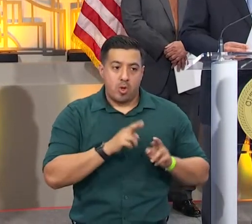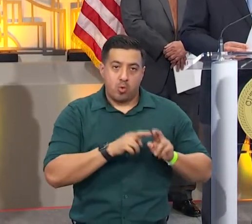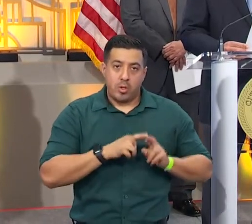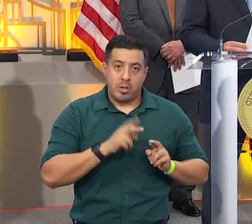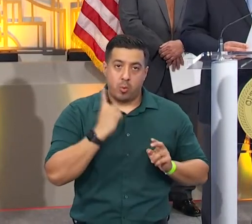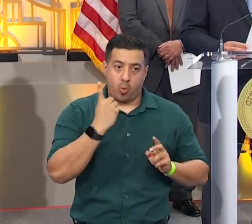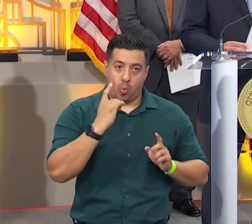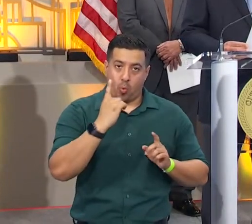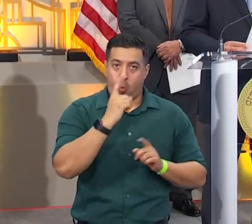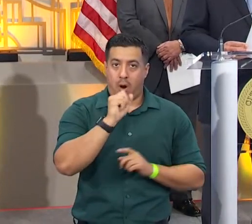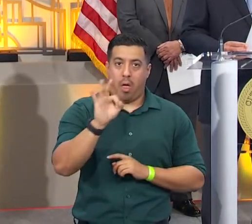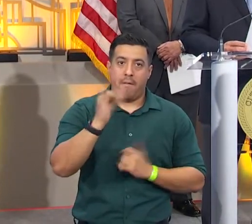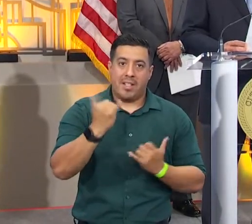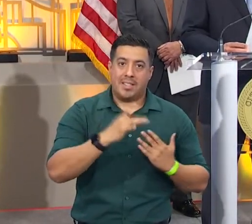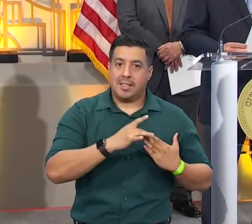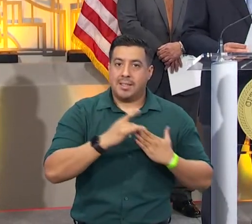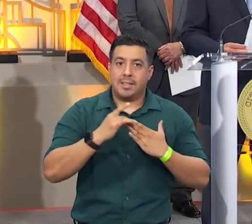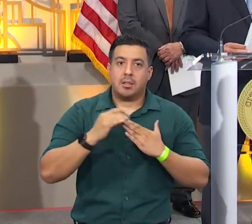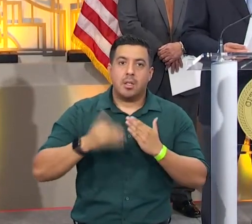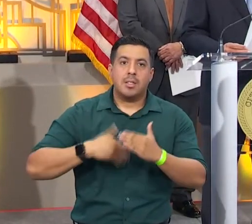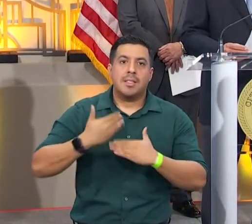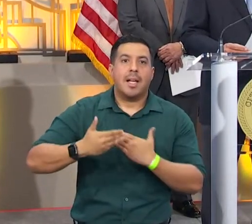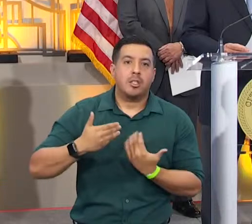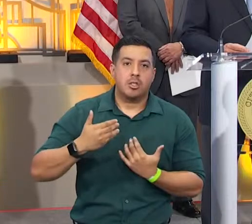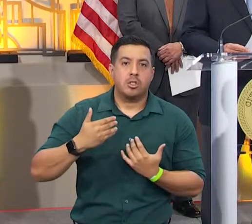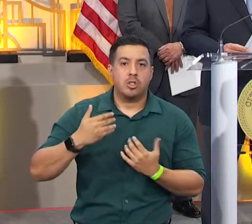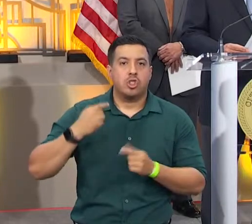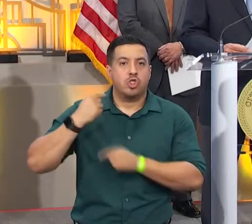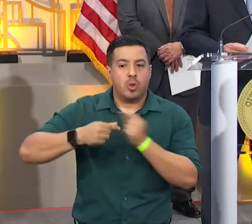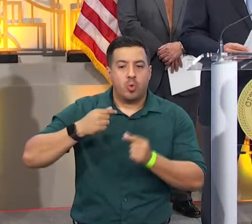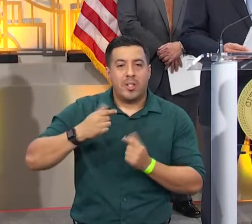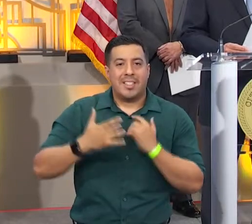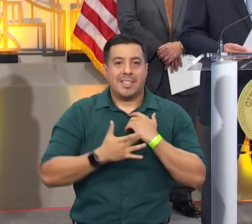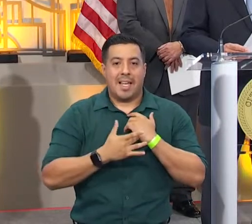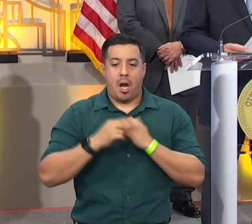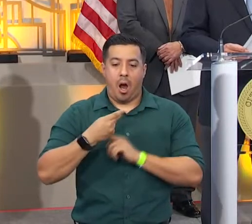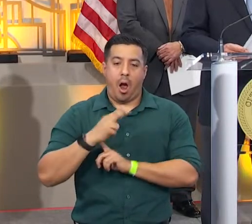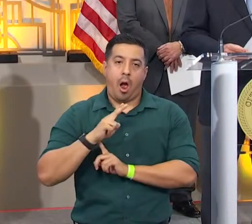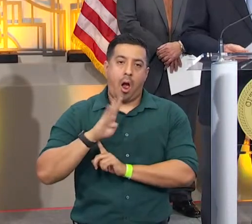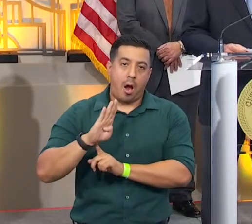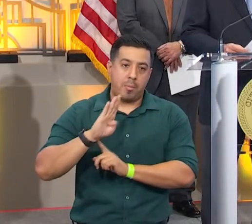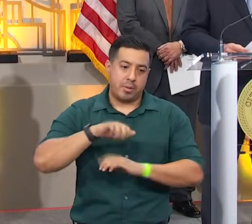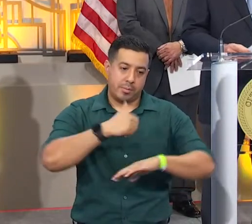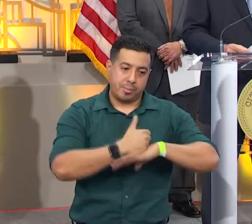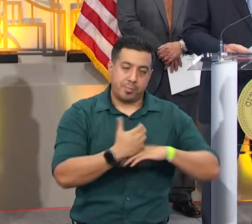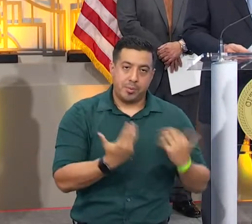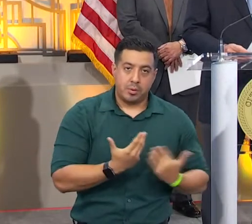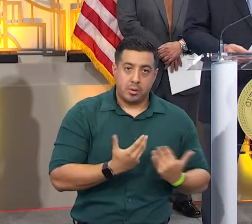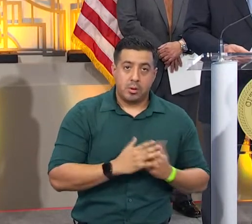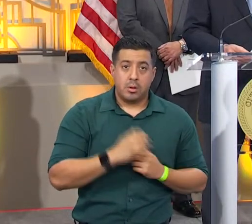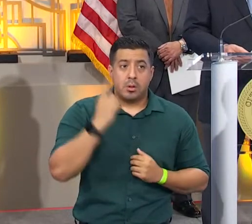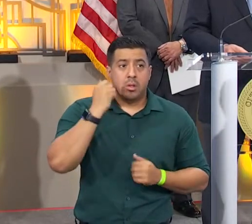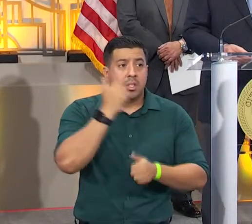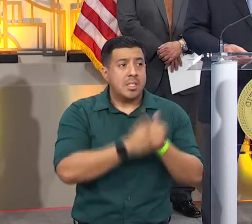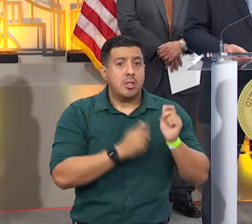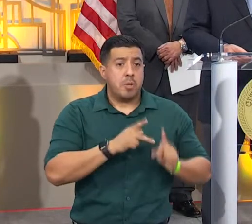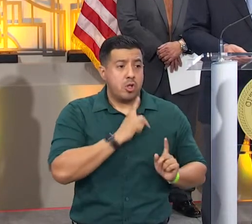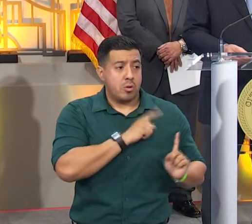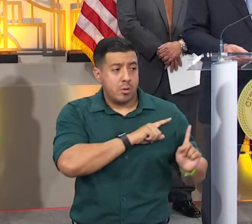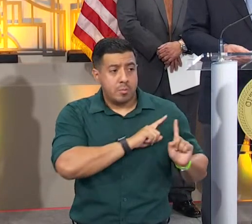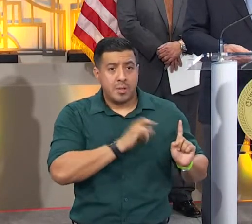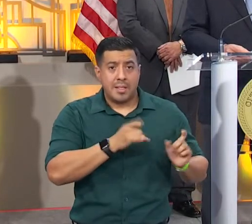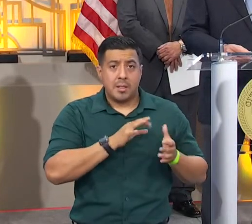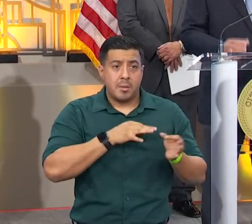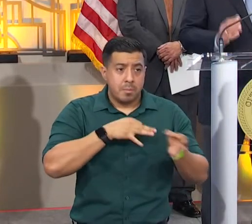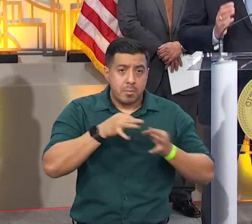leading next generation tech hubs in the U.S. and throughout the world. Each person speaking here today has reflected